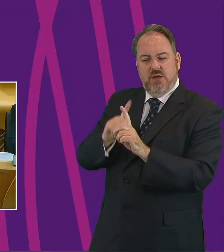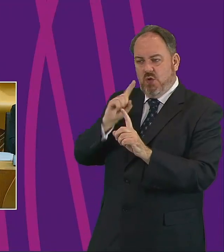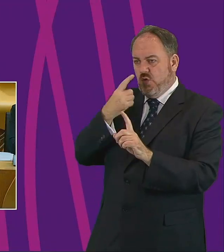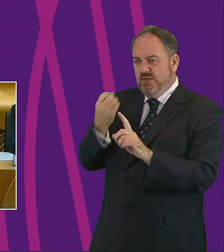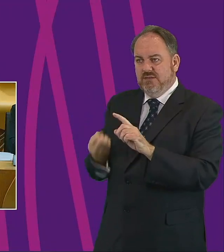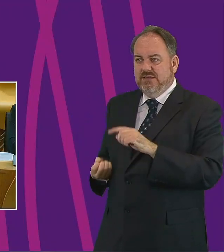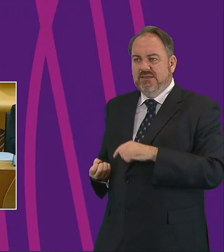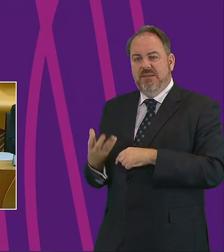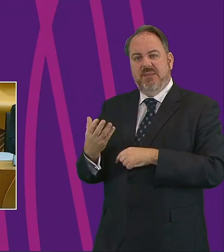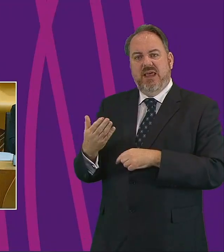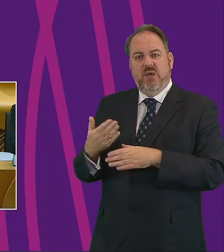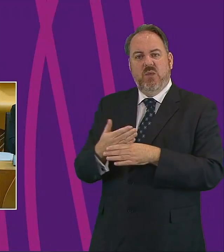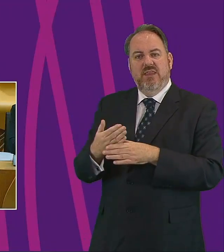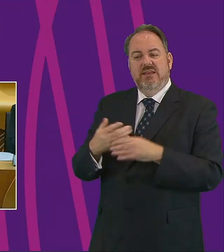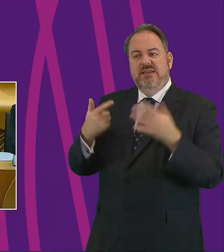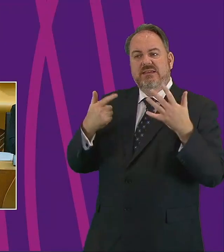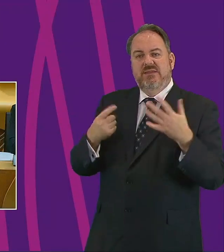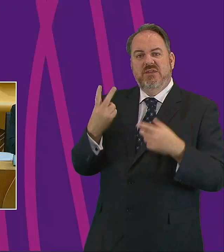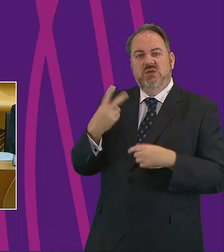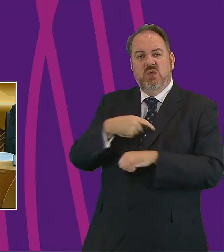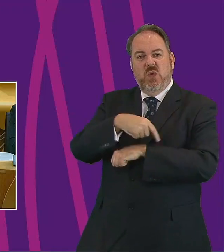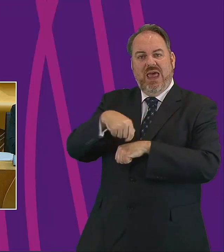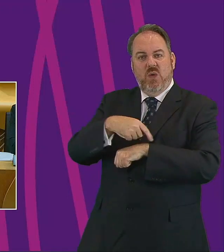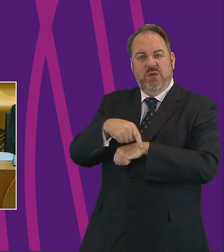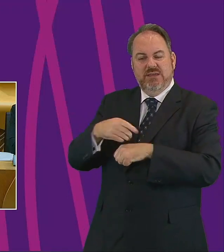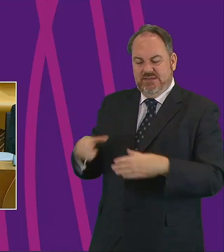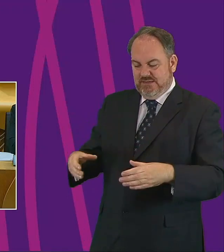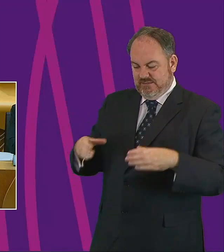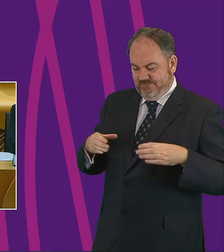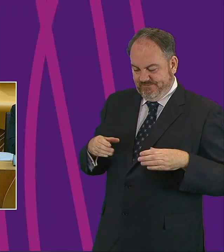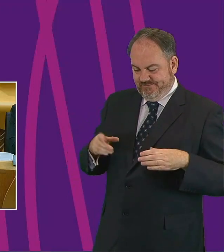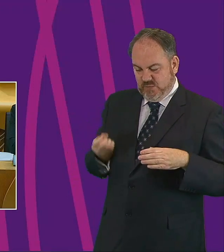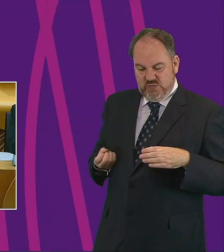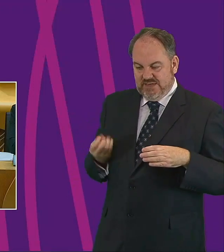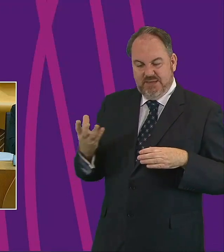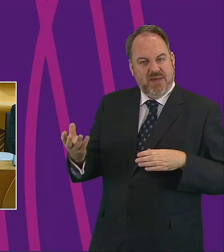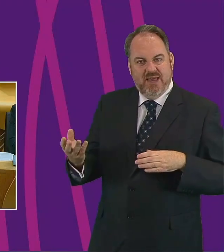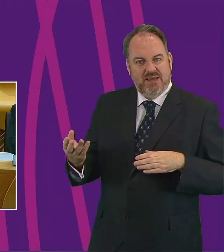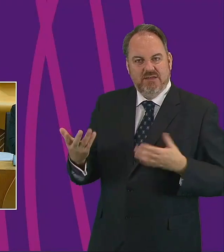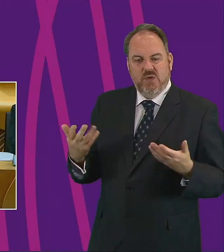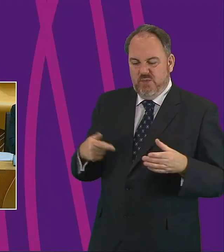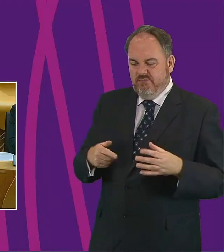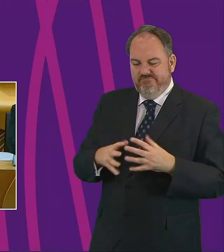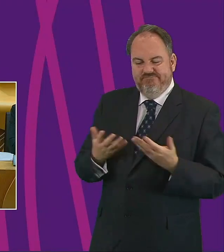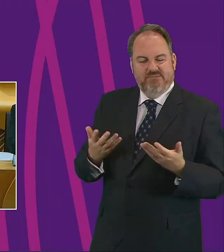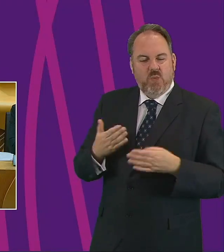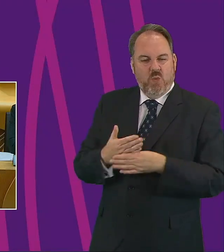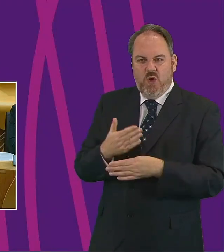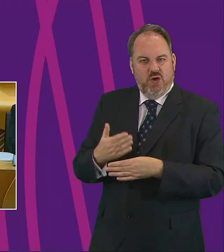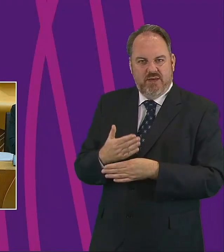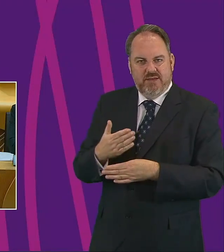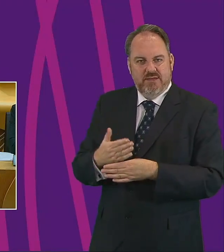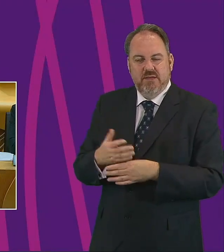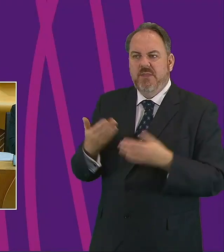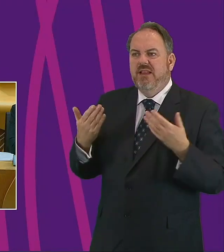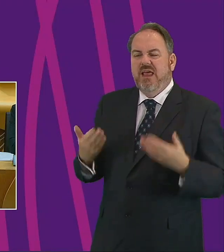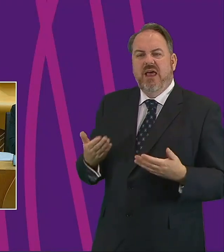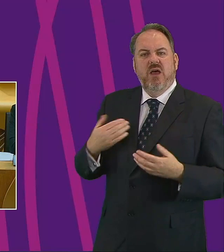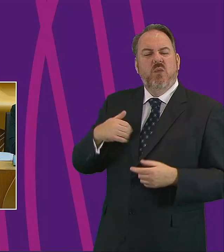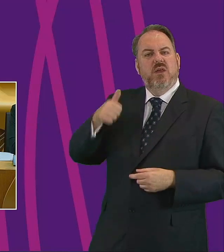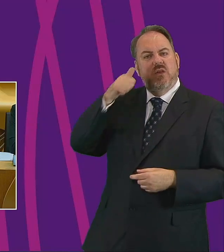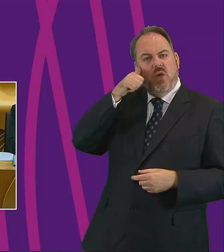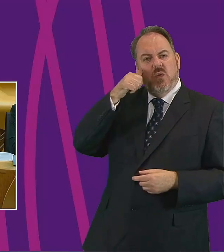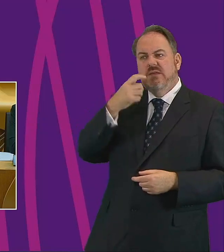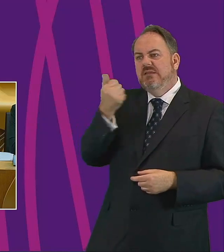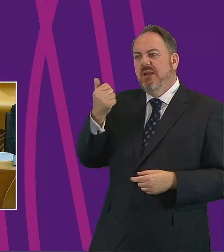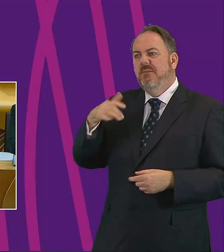it was therefore rendered useless. I've now had a letter from the Cabinet Secretary for Health saying, I'm aware that in some